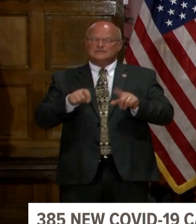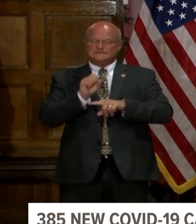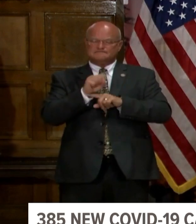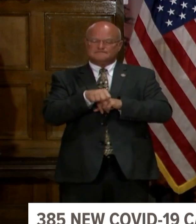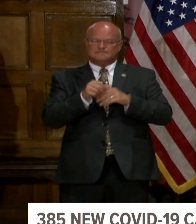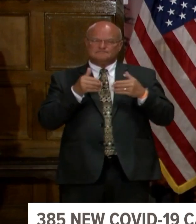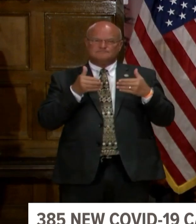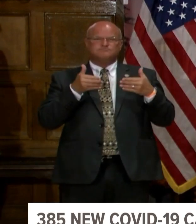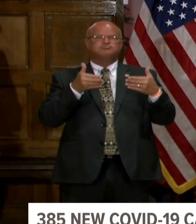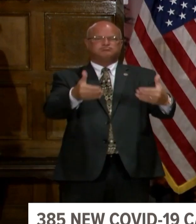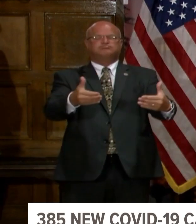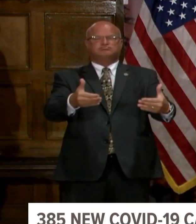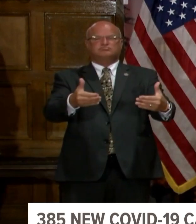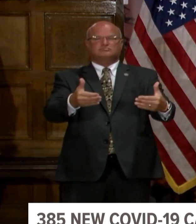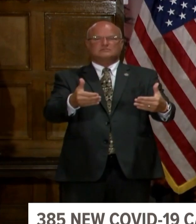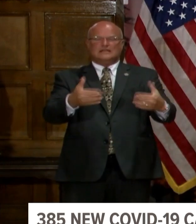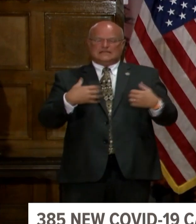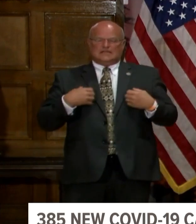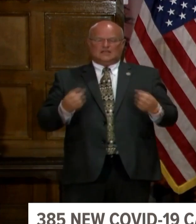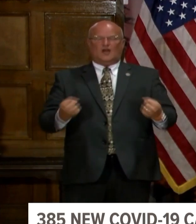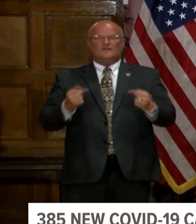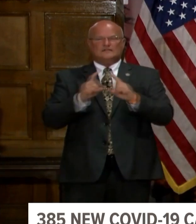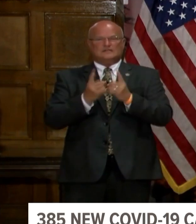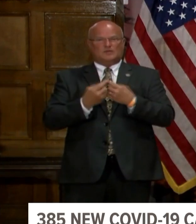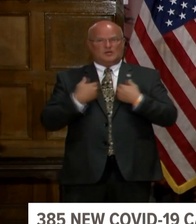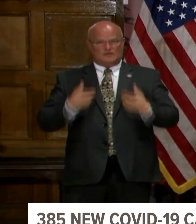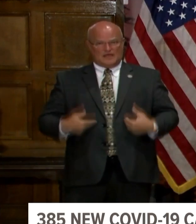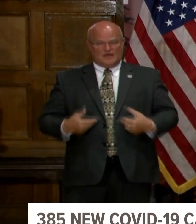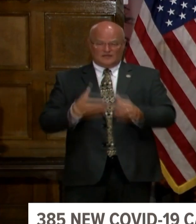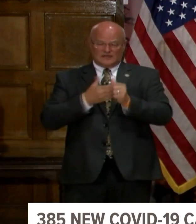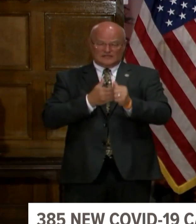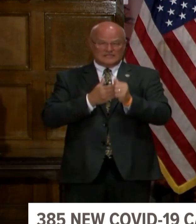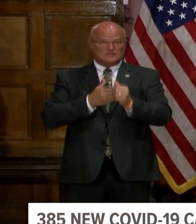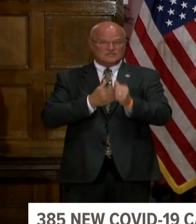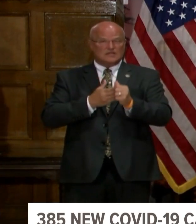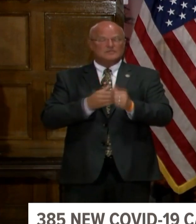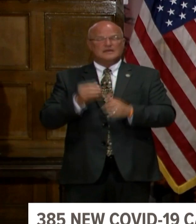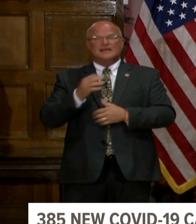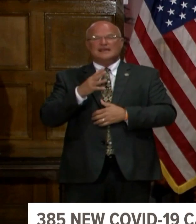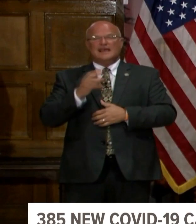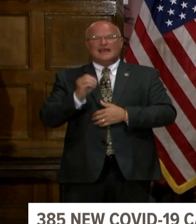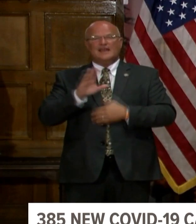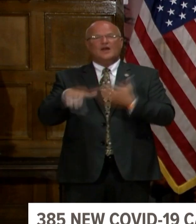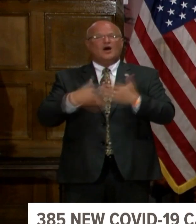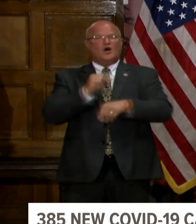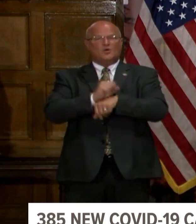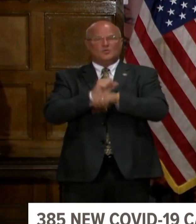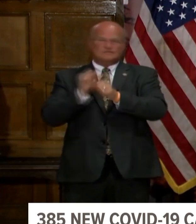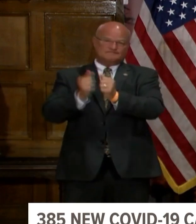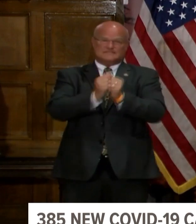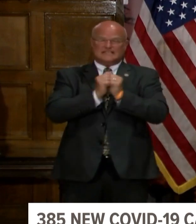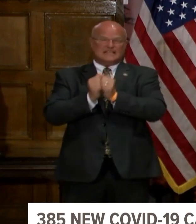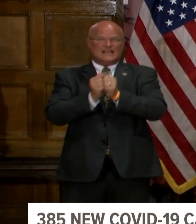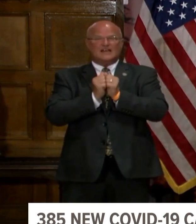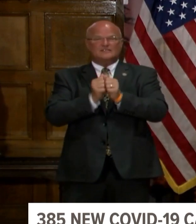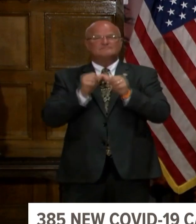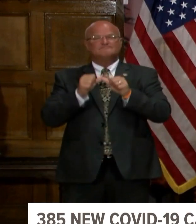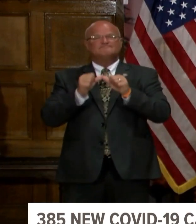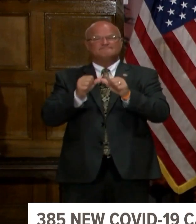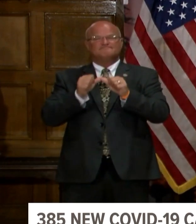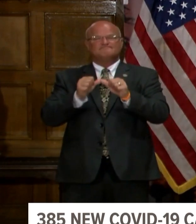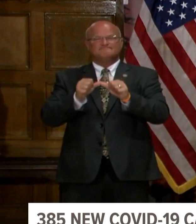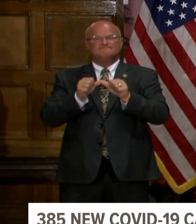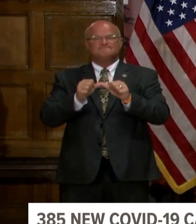have to continue to put our confidence in the Department of Health, their leadership, and all work together to